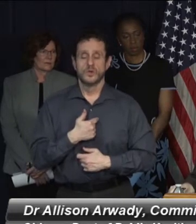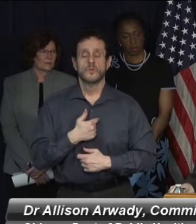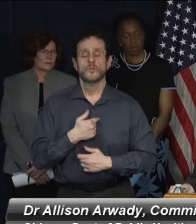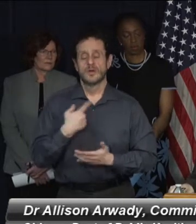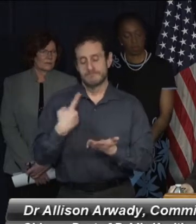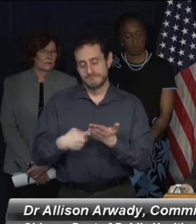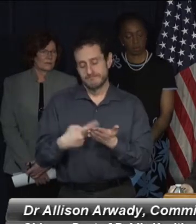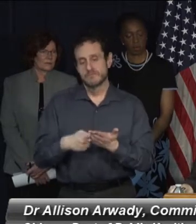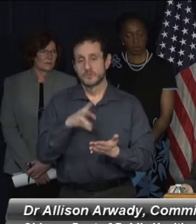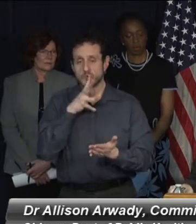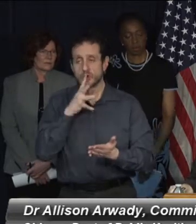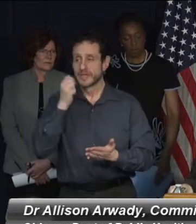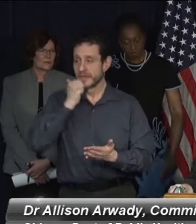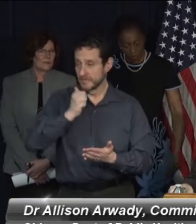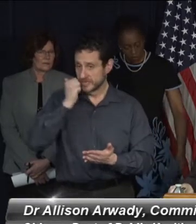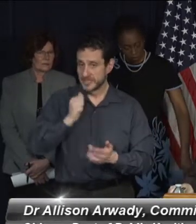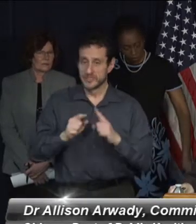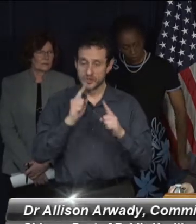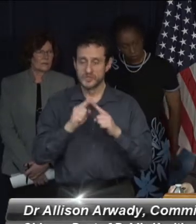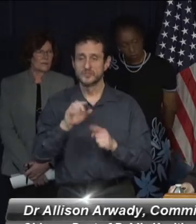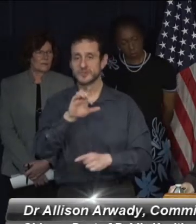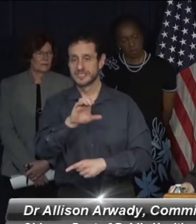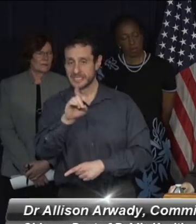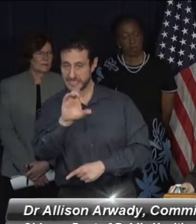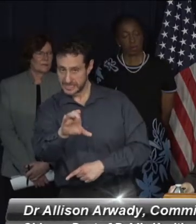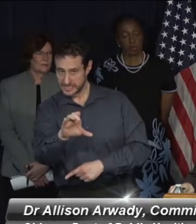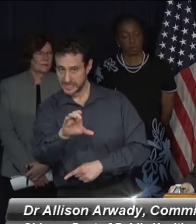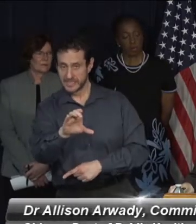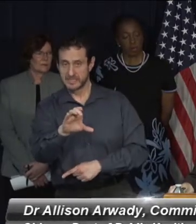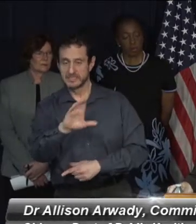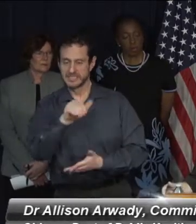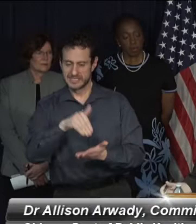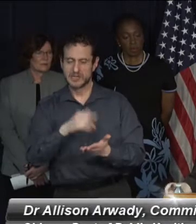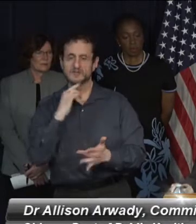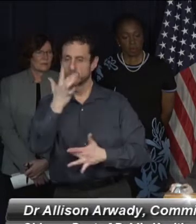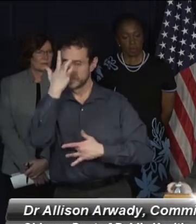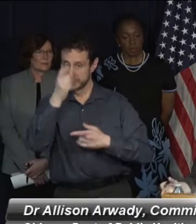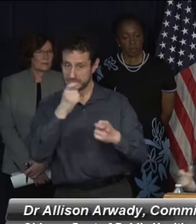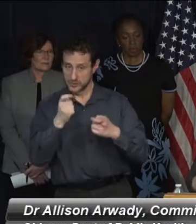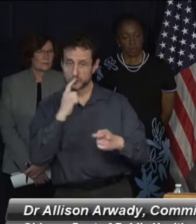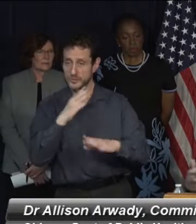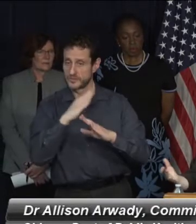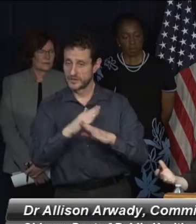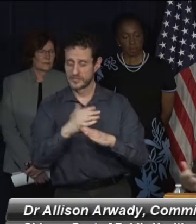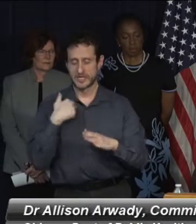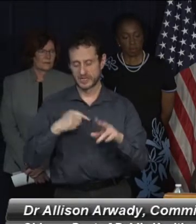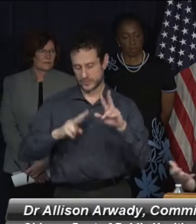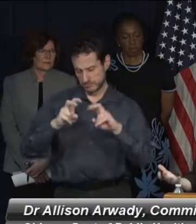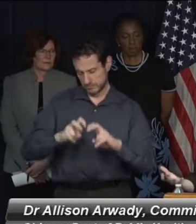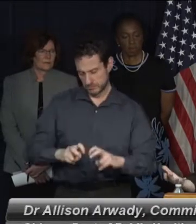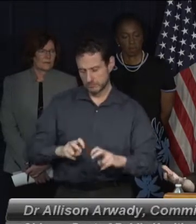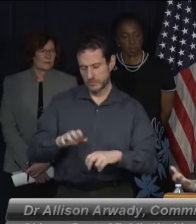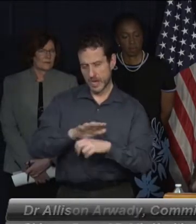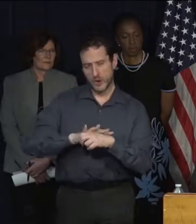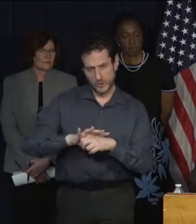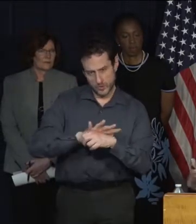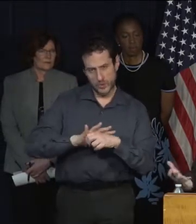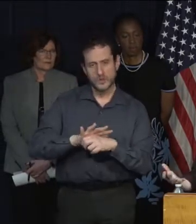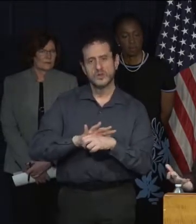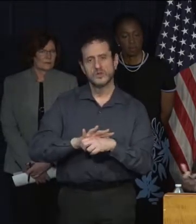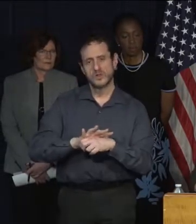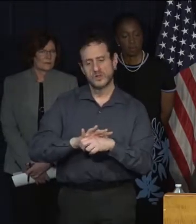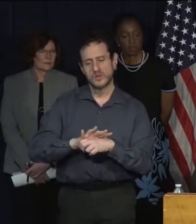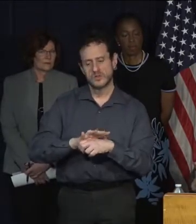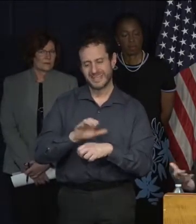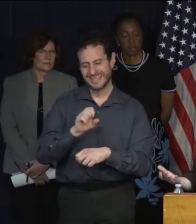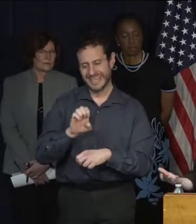day to the Centers for Disease Control and Prevention as we are looking at what our local epidemiology, what our